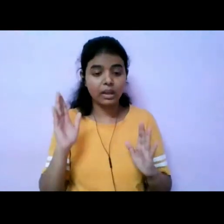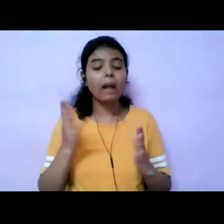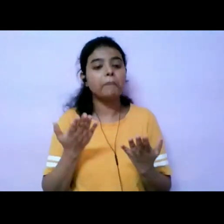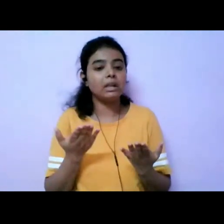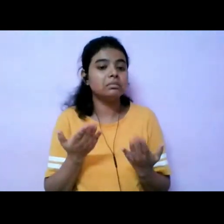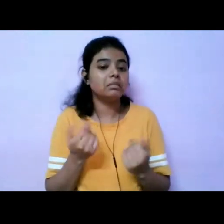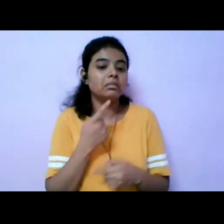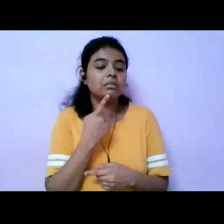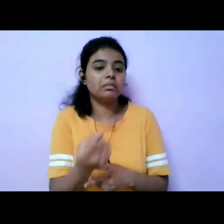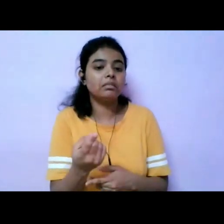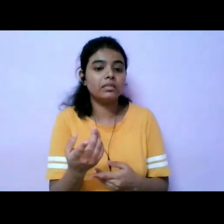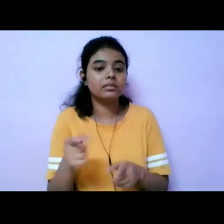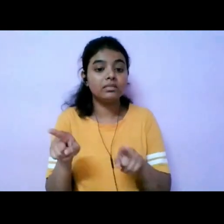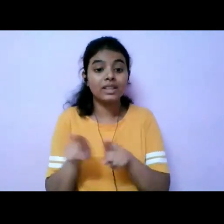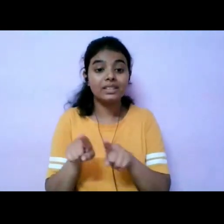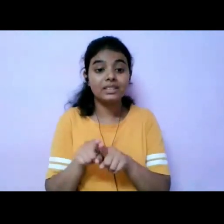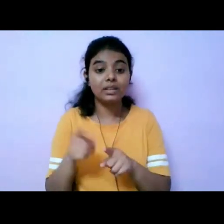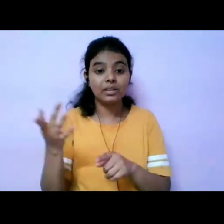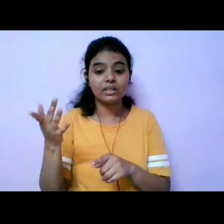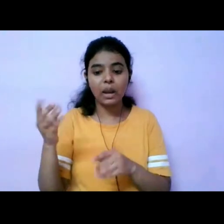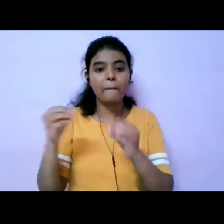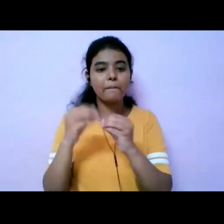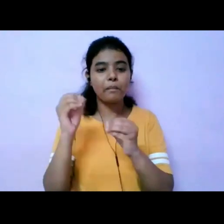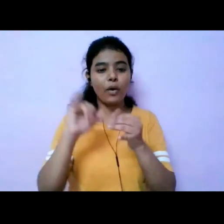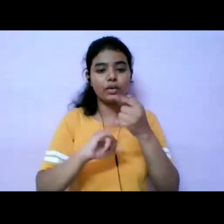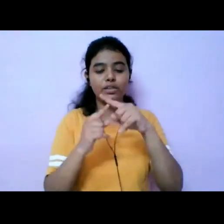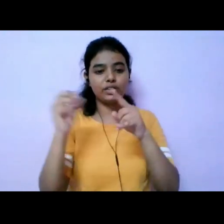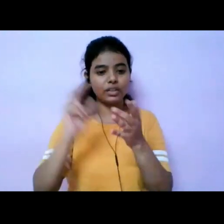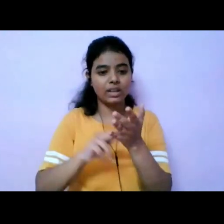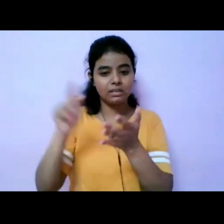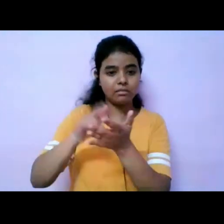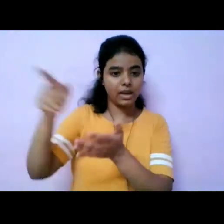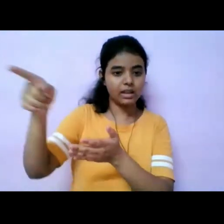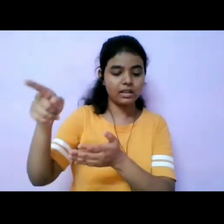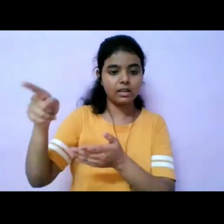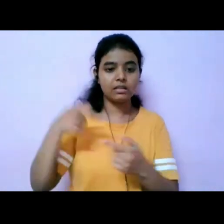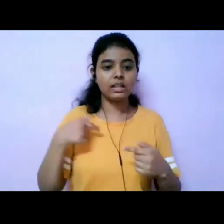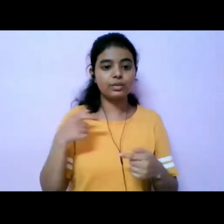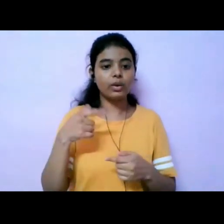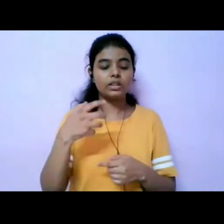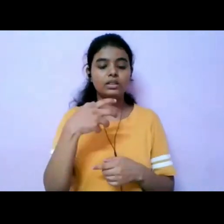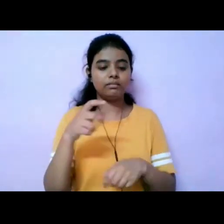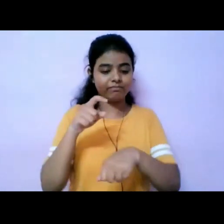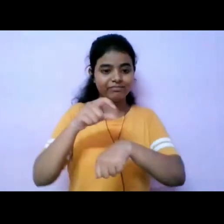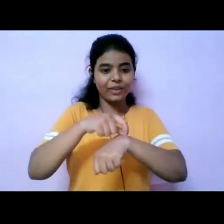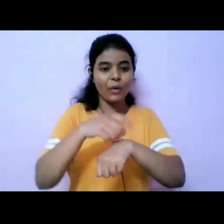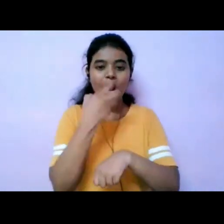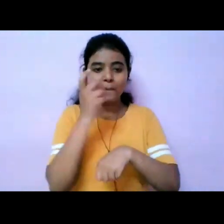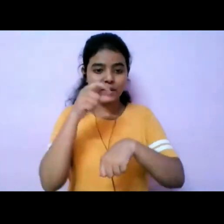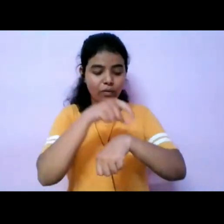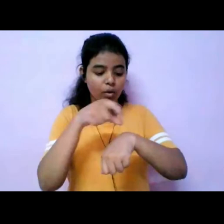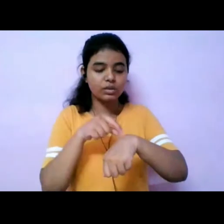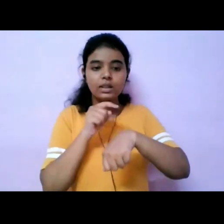tell you this. I just walked around the city of Boston using only my talking Apple Watch to give